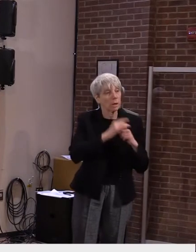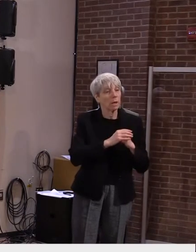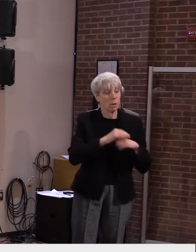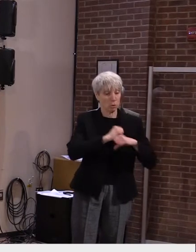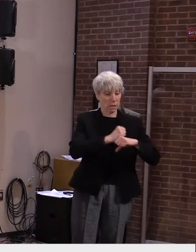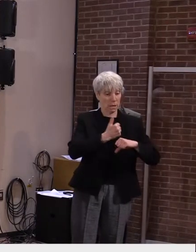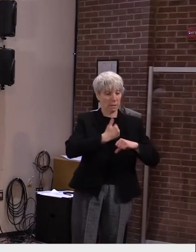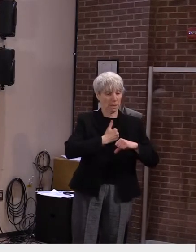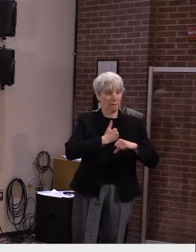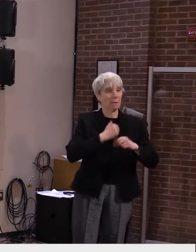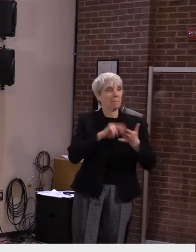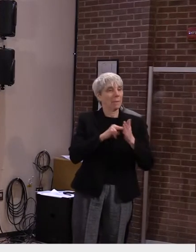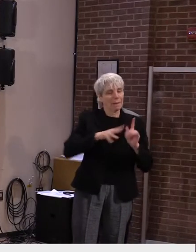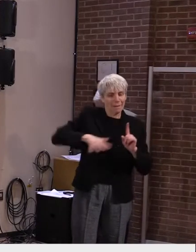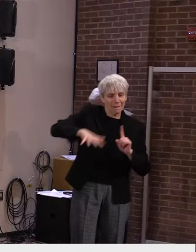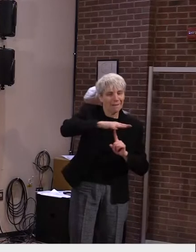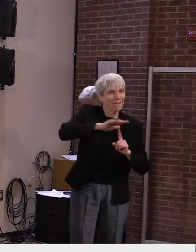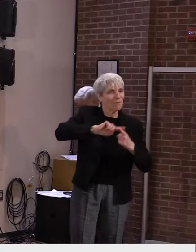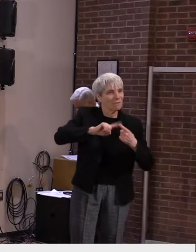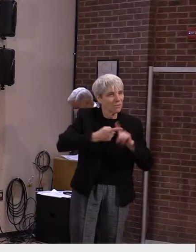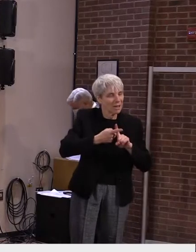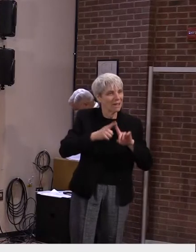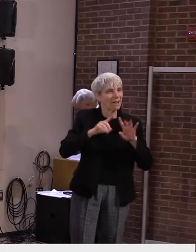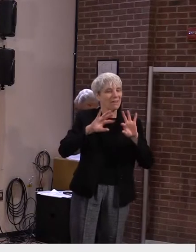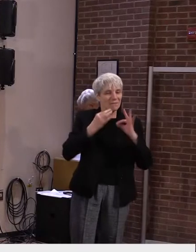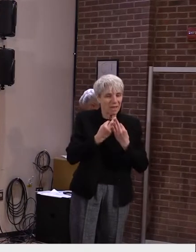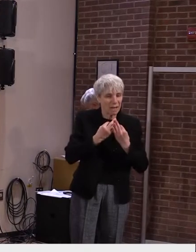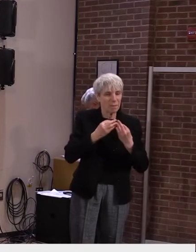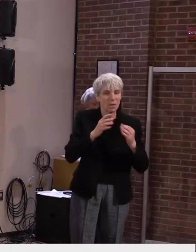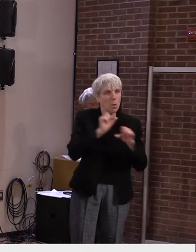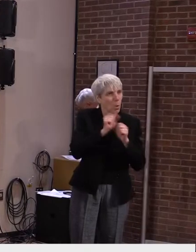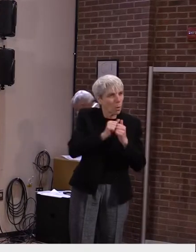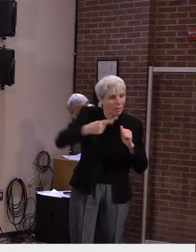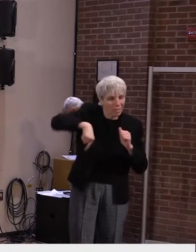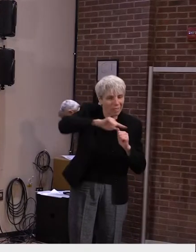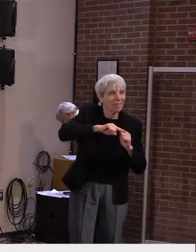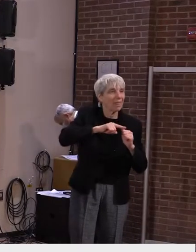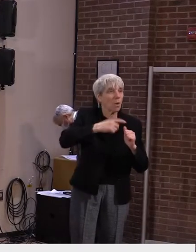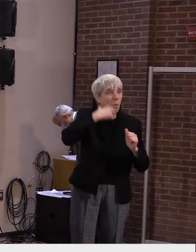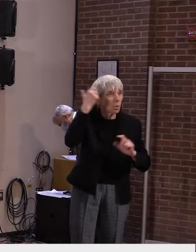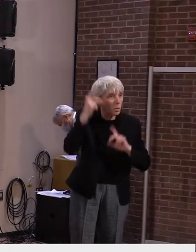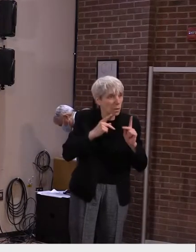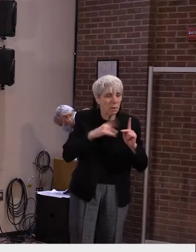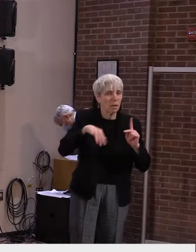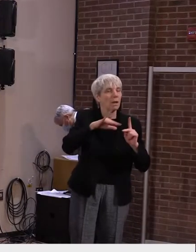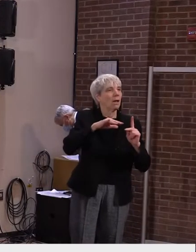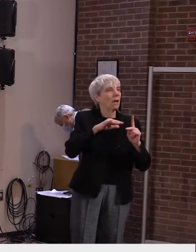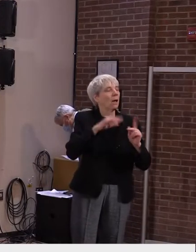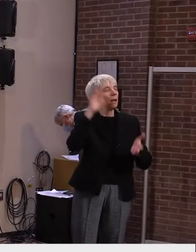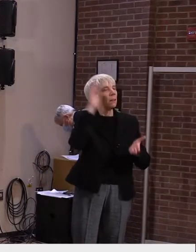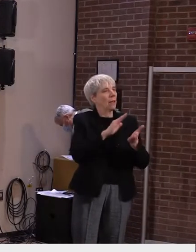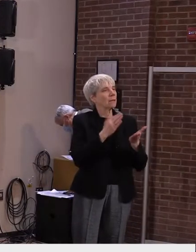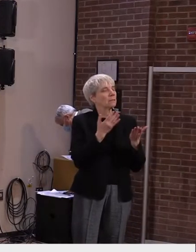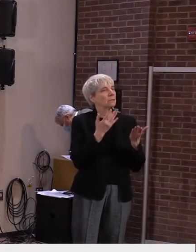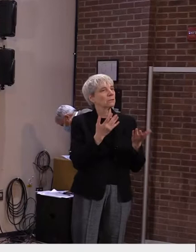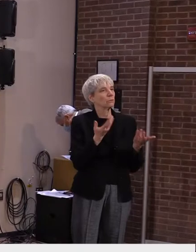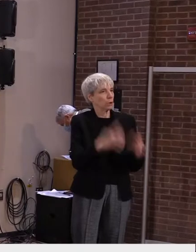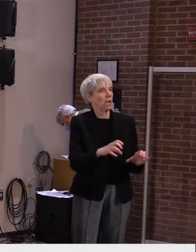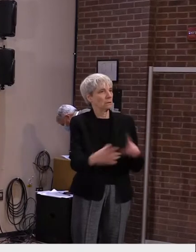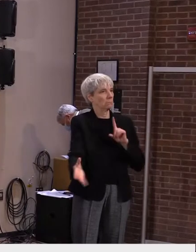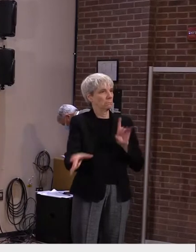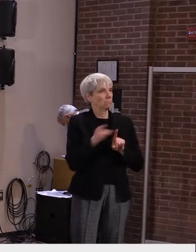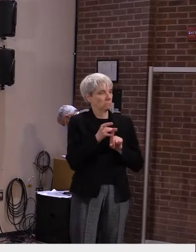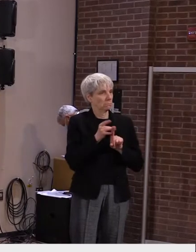you, including family, community, and those who are more vulnerable. And the more Vermonters that are